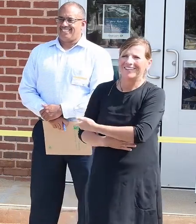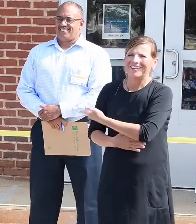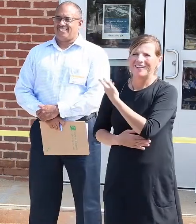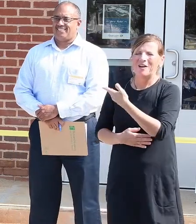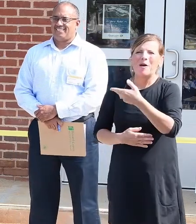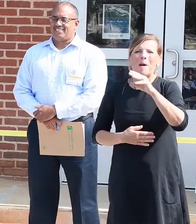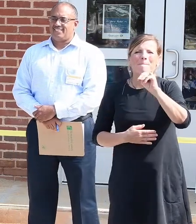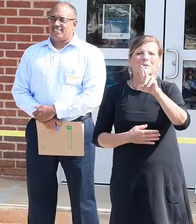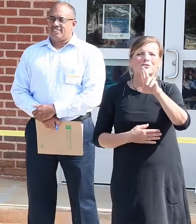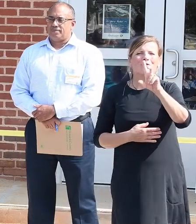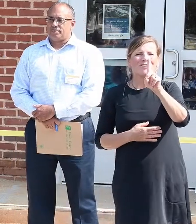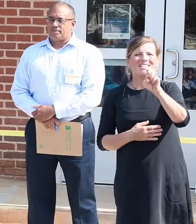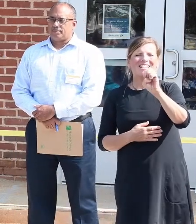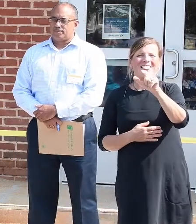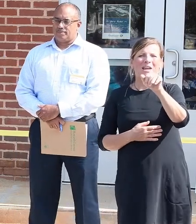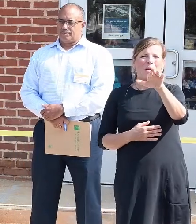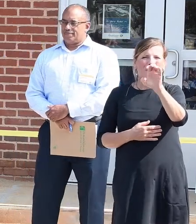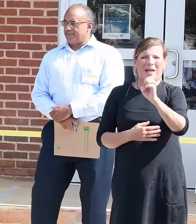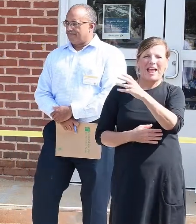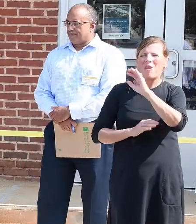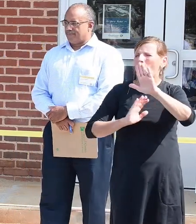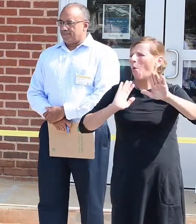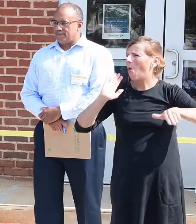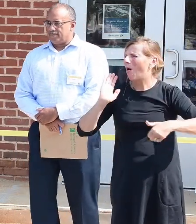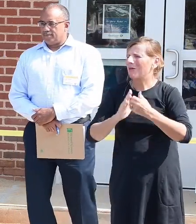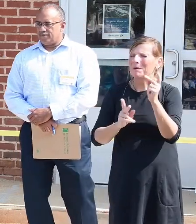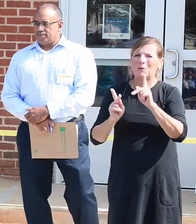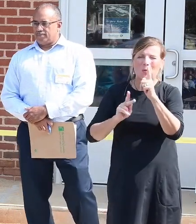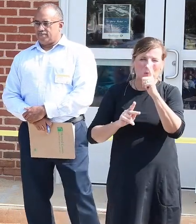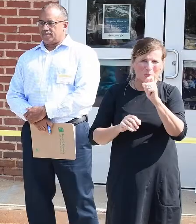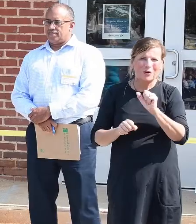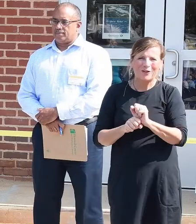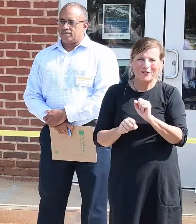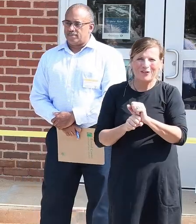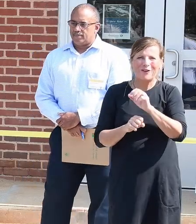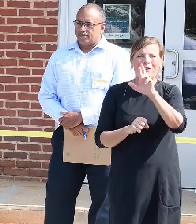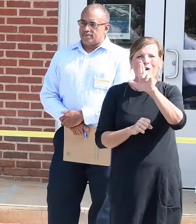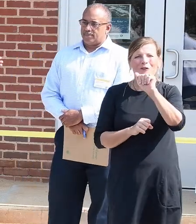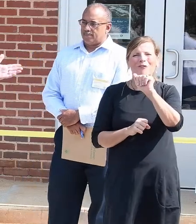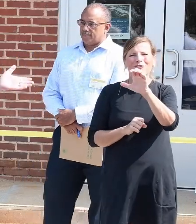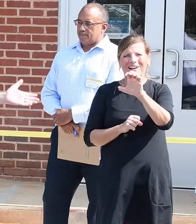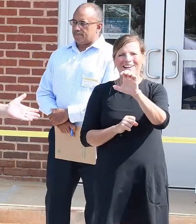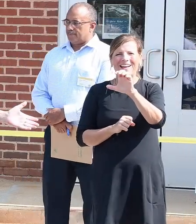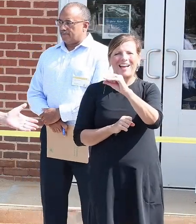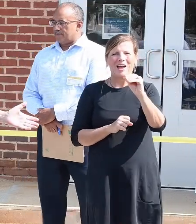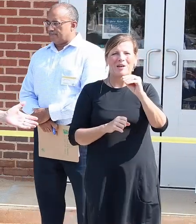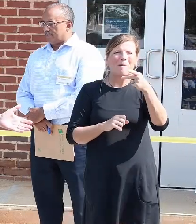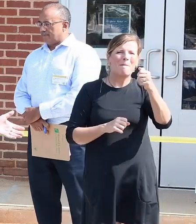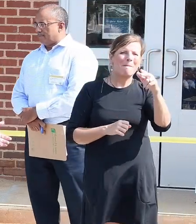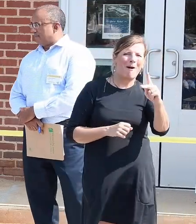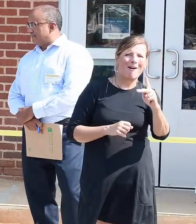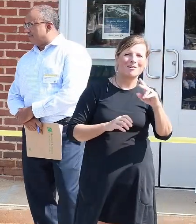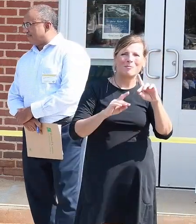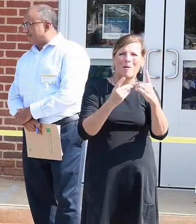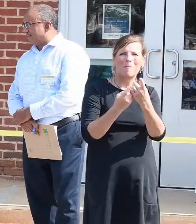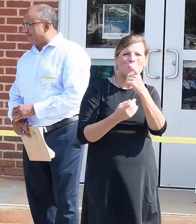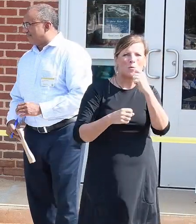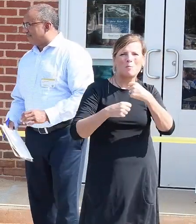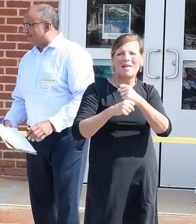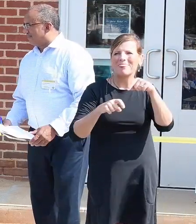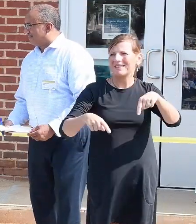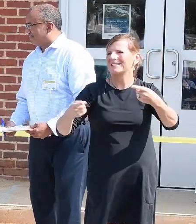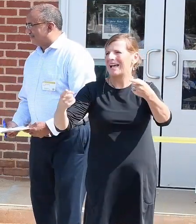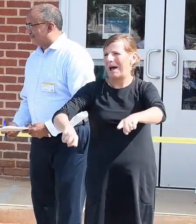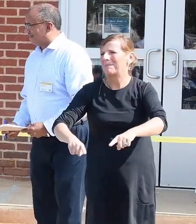Mr. Delarme, and all the people who work for Rec and Parks who made this come to life. Thank